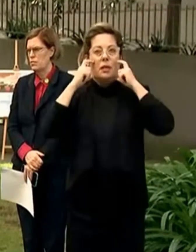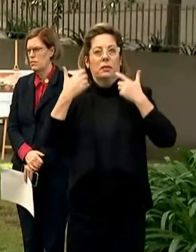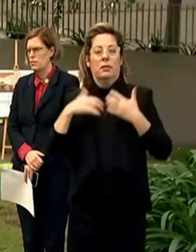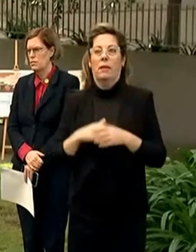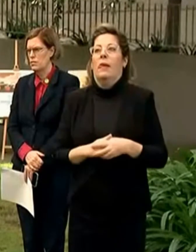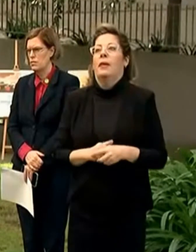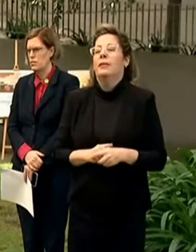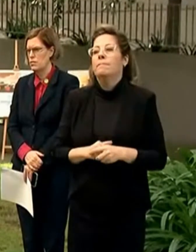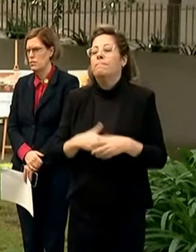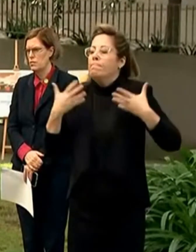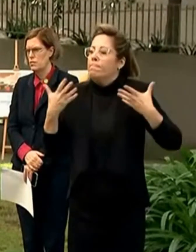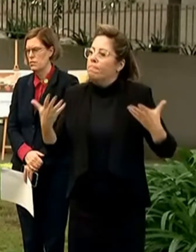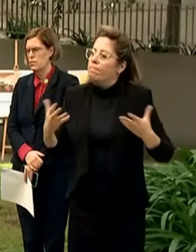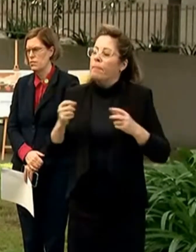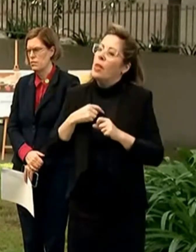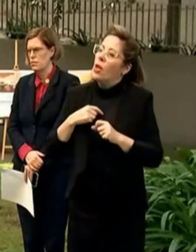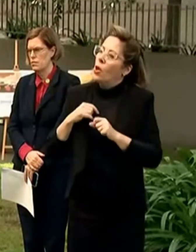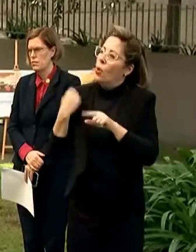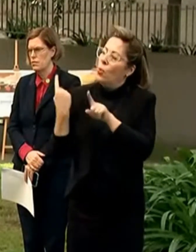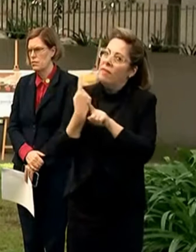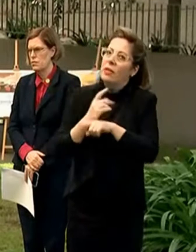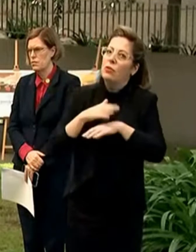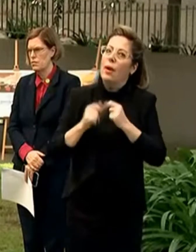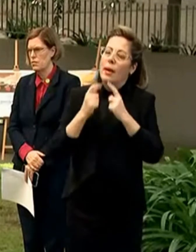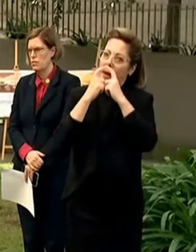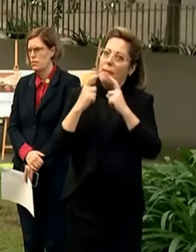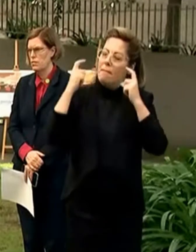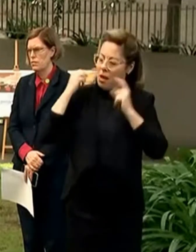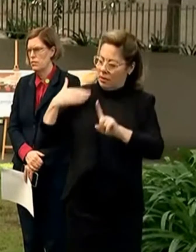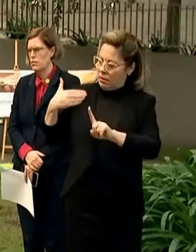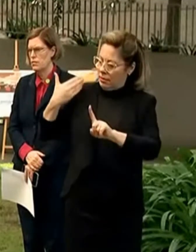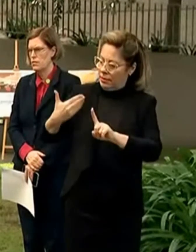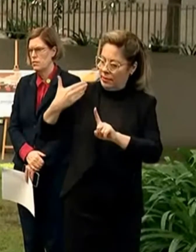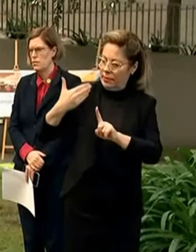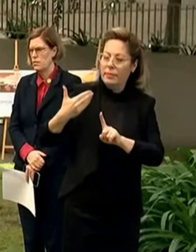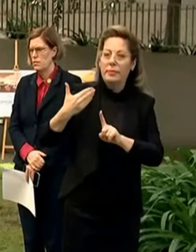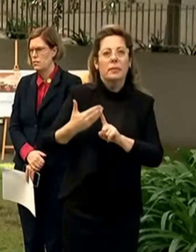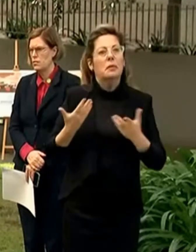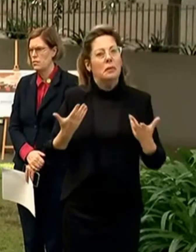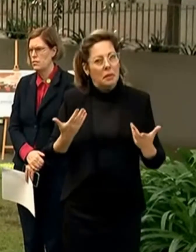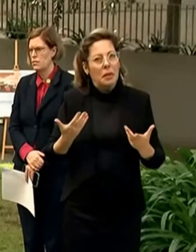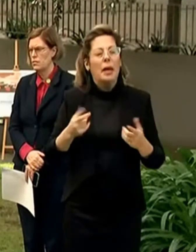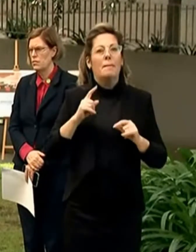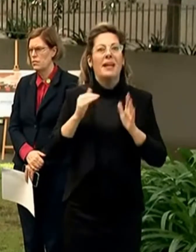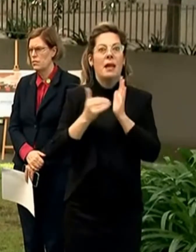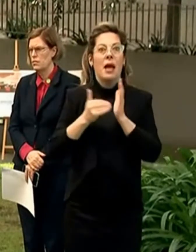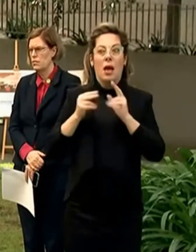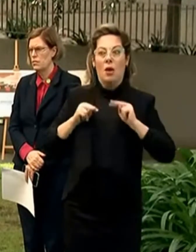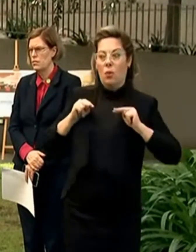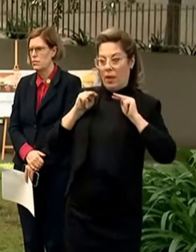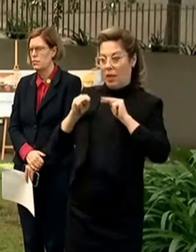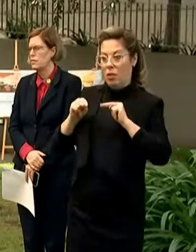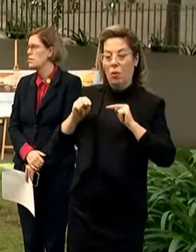for several weeks, but obviously the consistent situation in Victoria gives us cause for alarm in terms